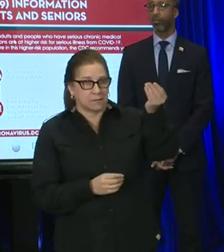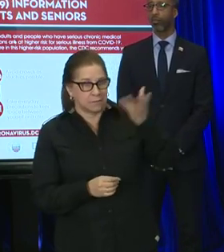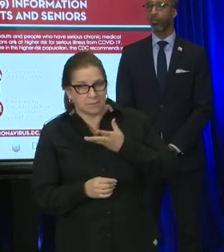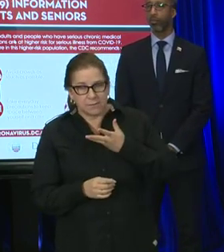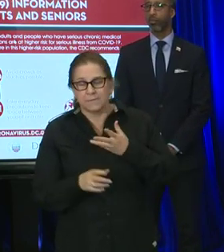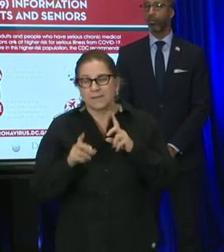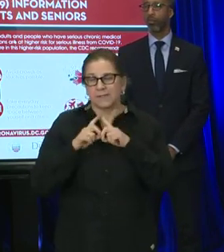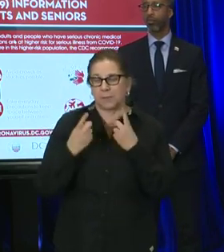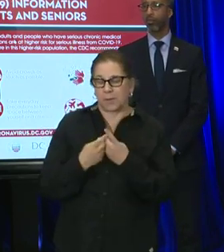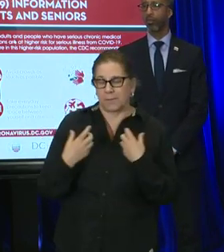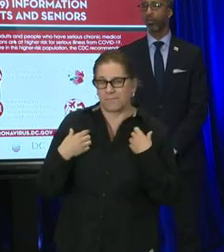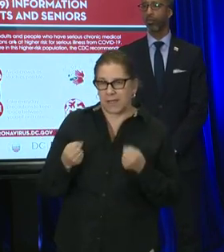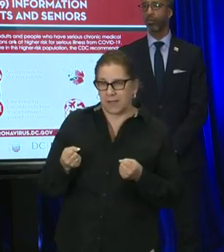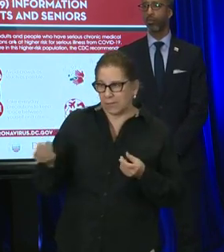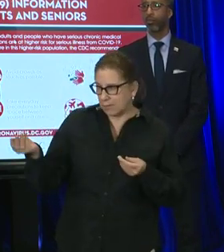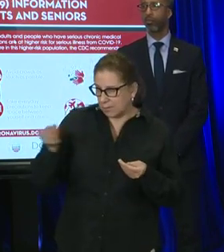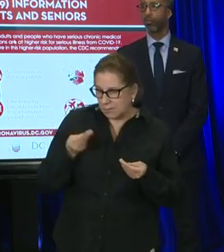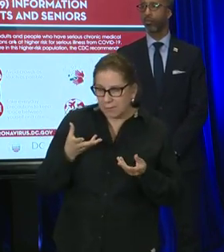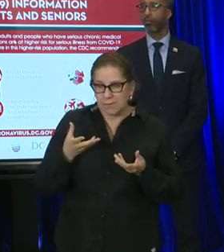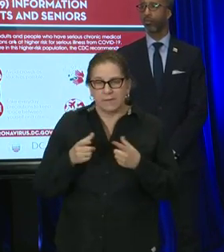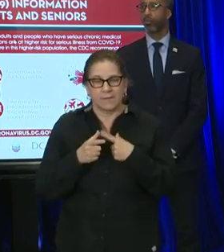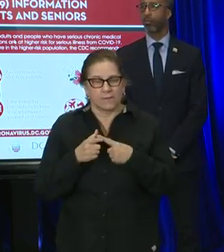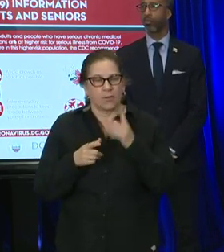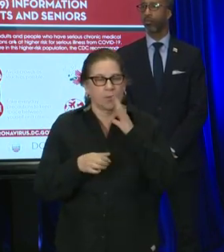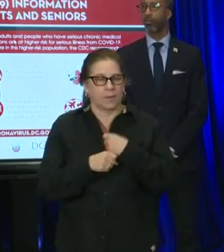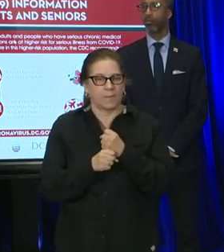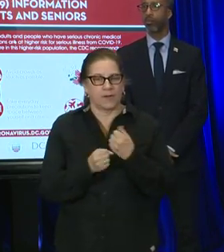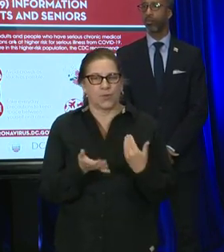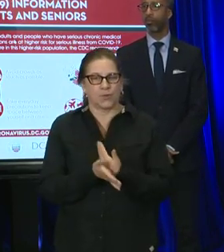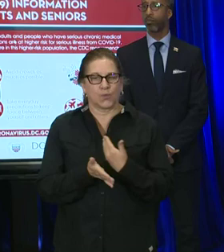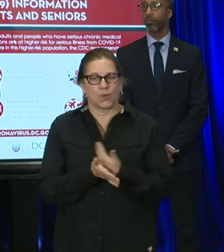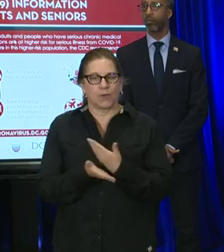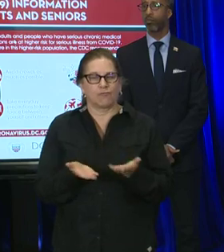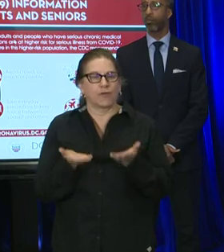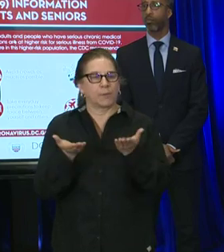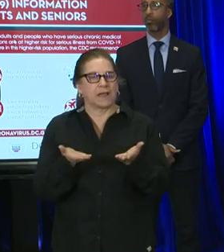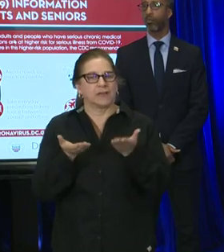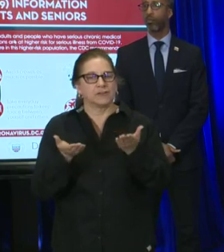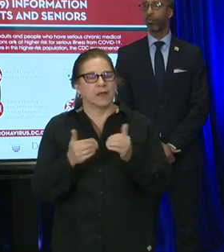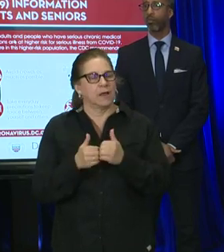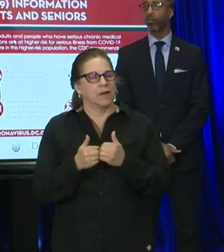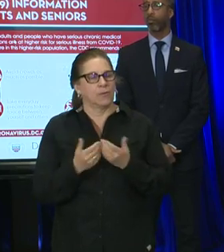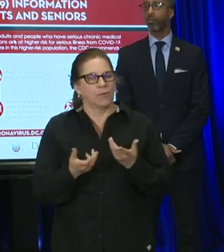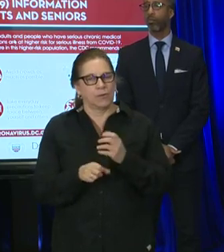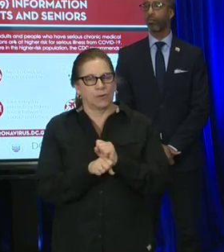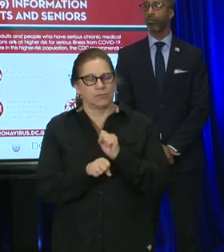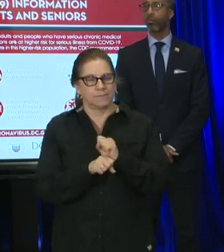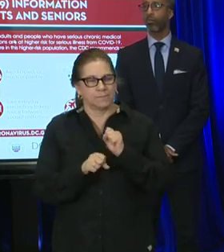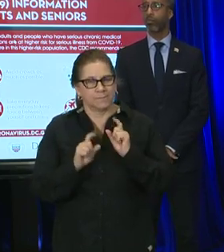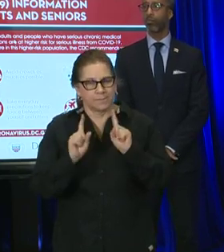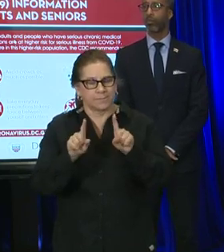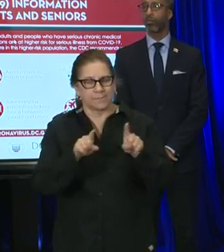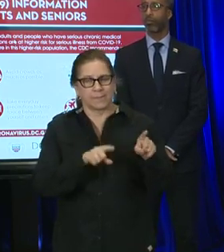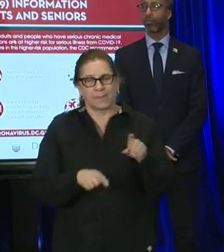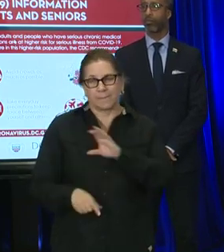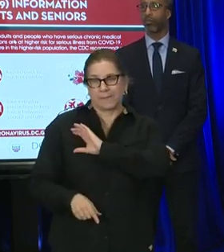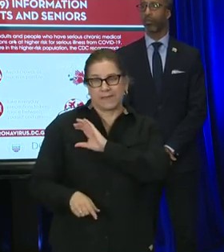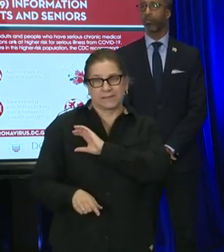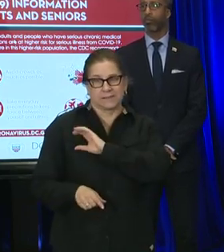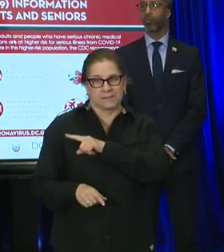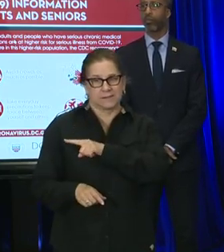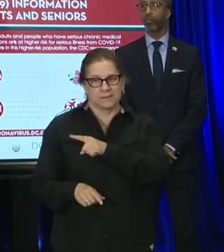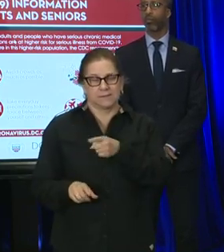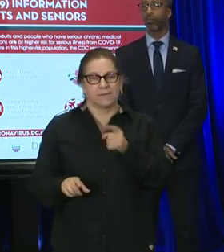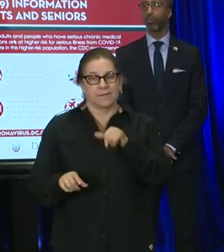workforce changes. But immediately, in the meanwhile, the chief has removed those detectives